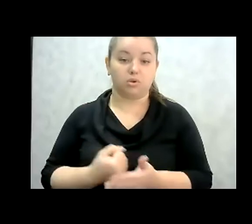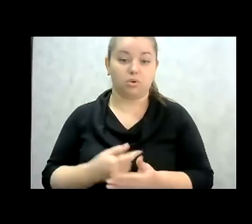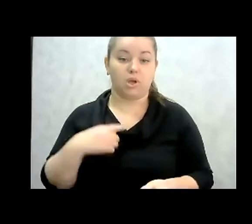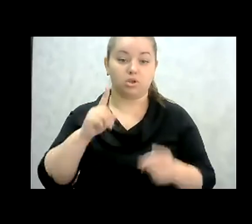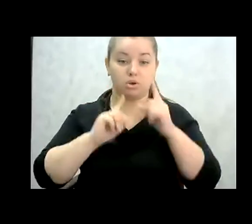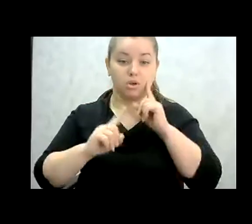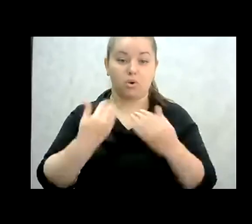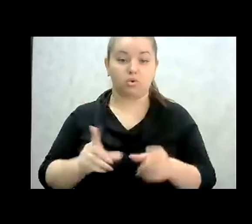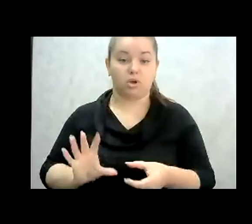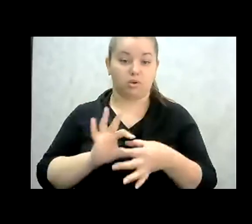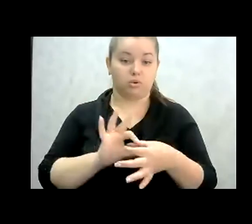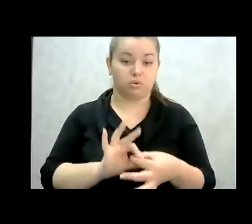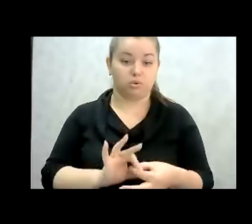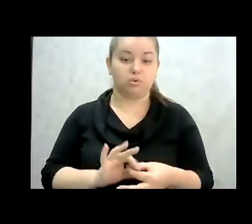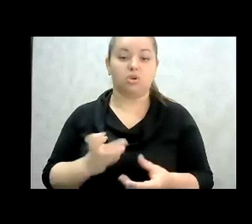documents.